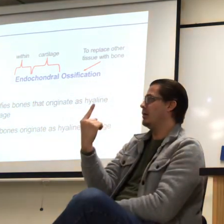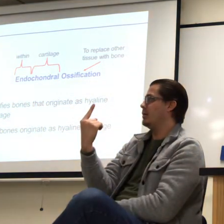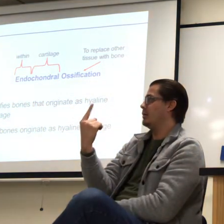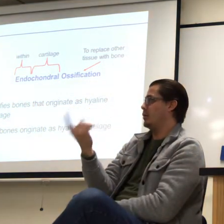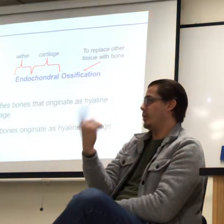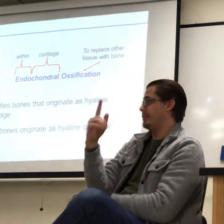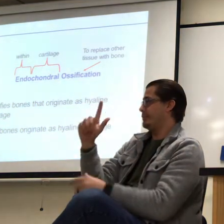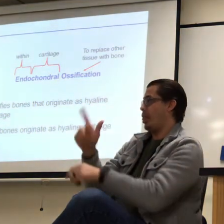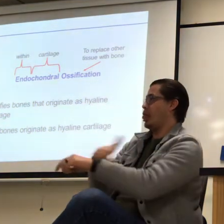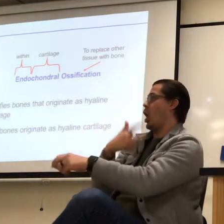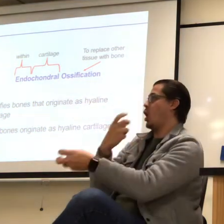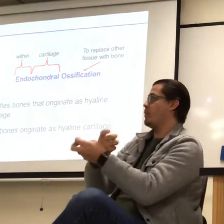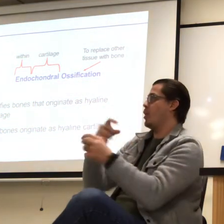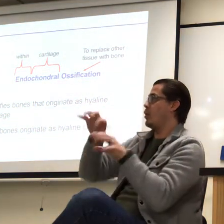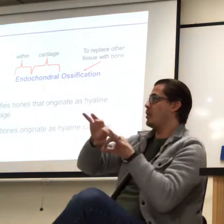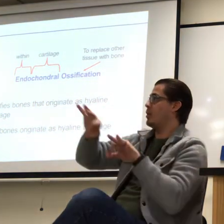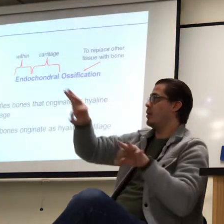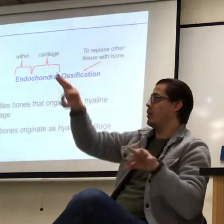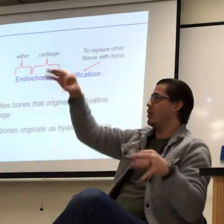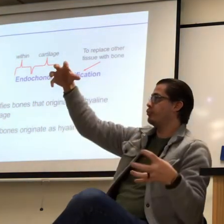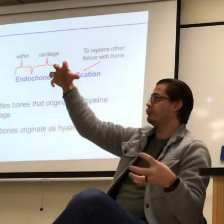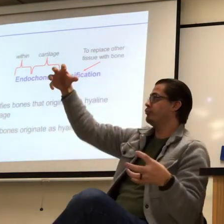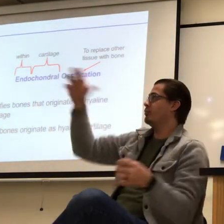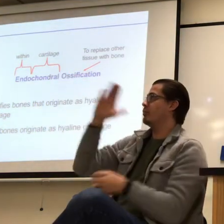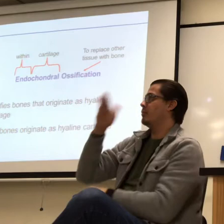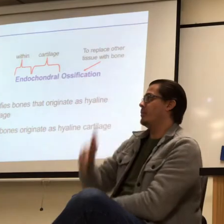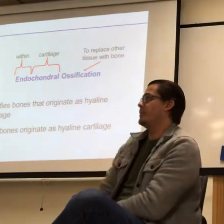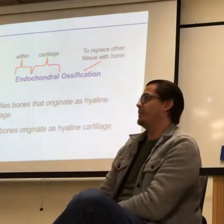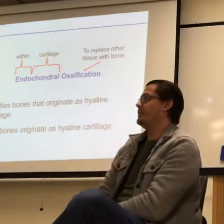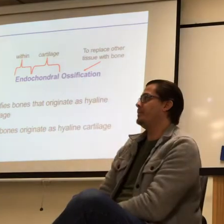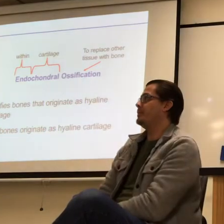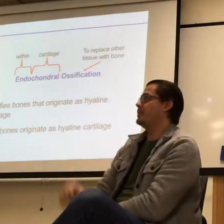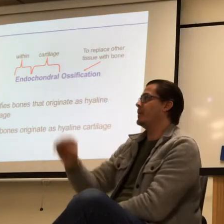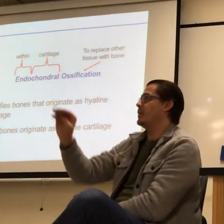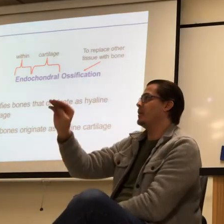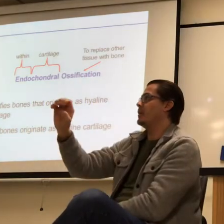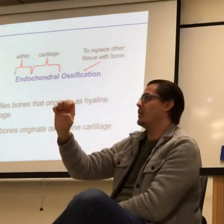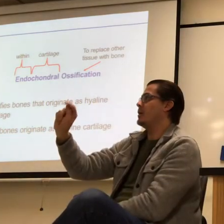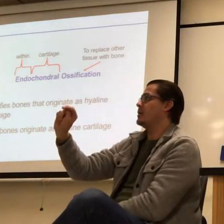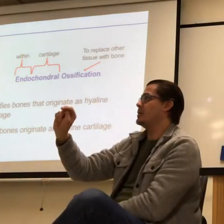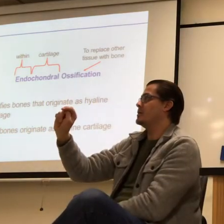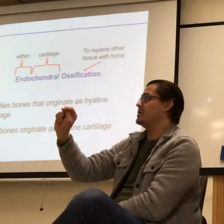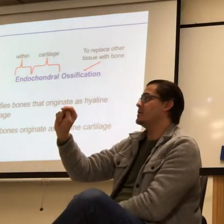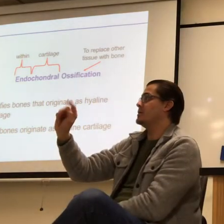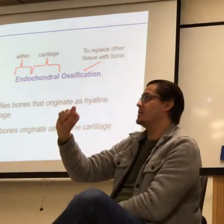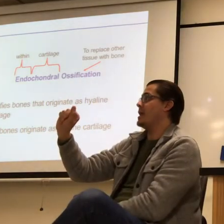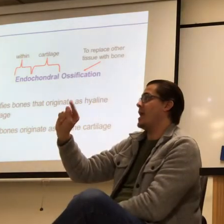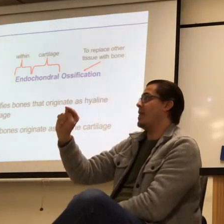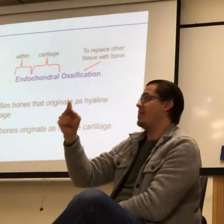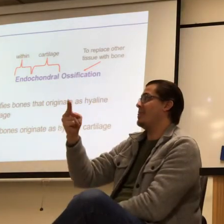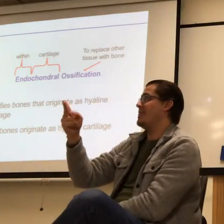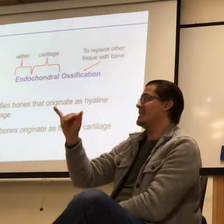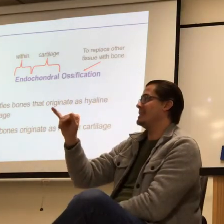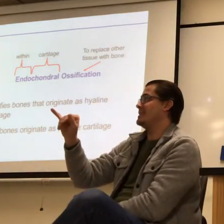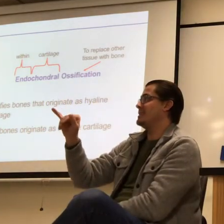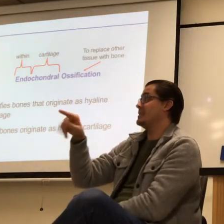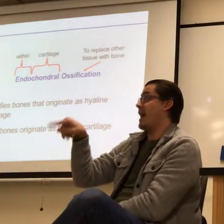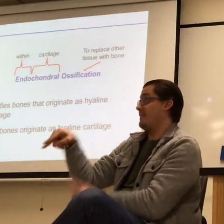bone, basically. So I'll put metaphysis after, you know,